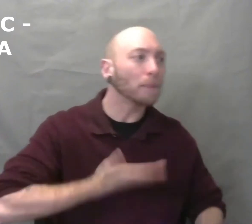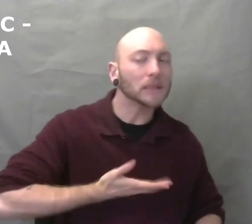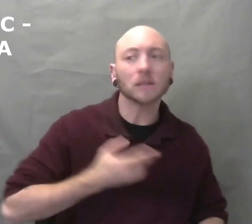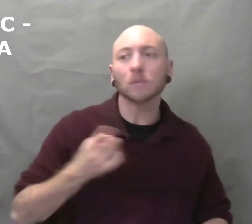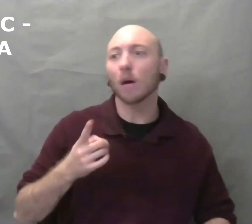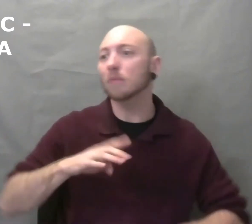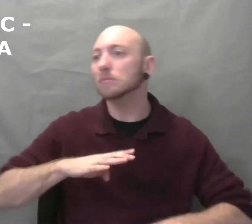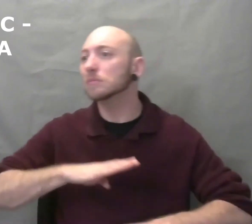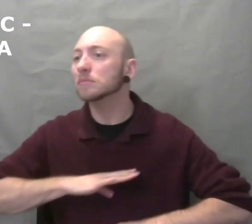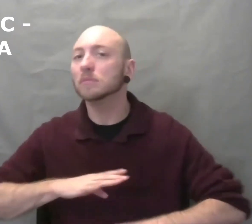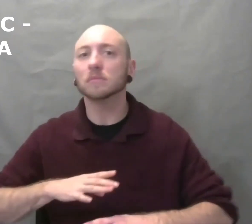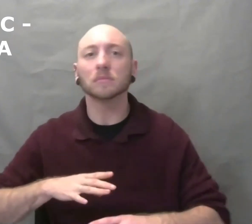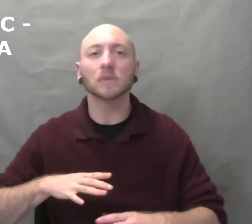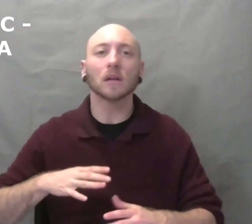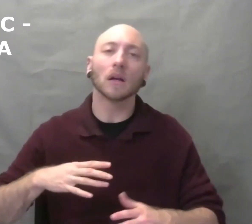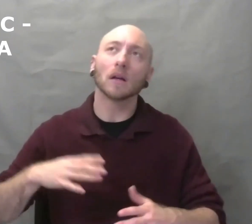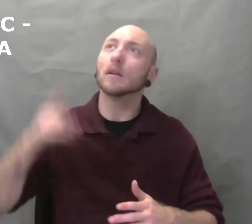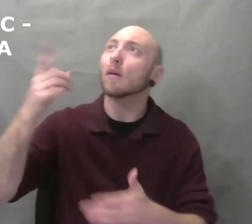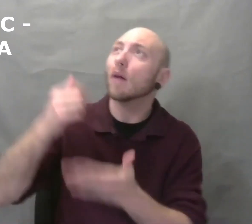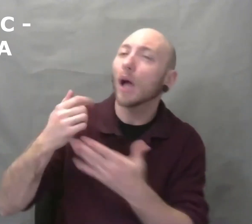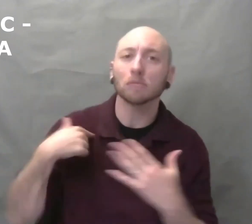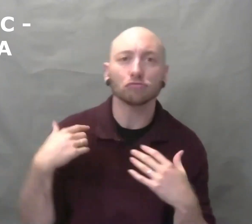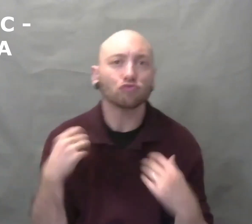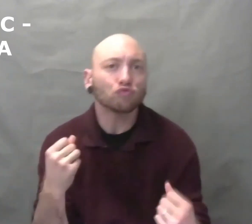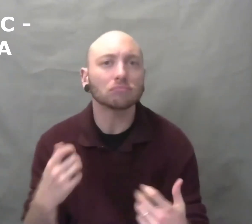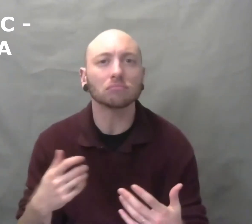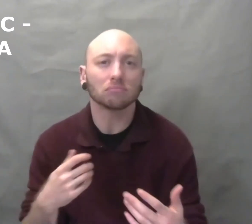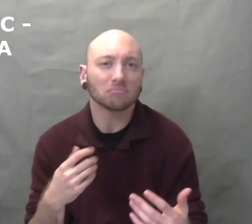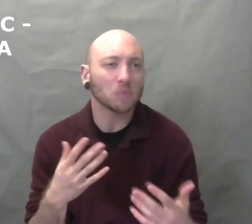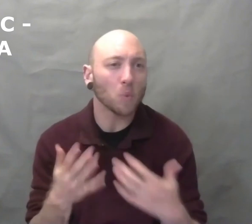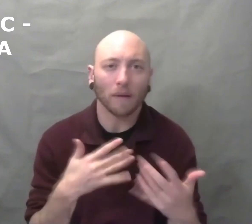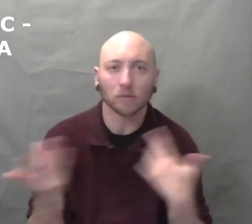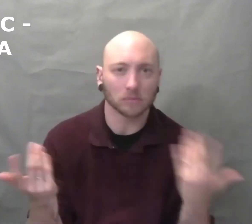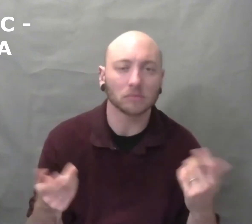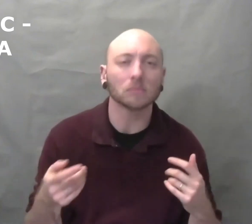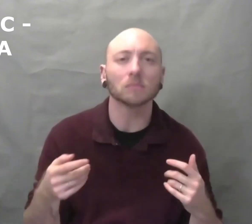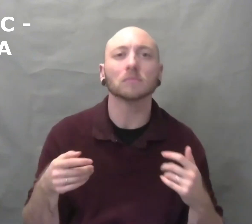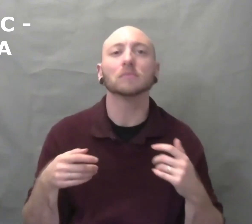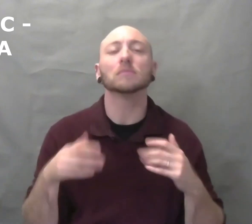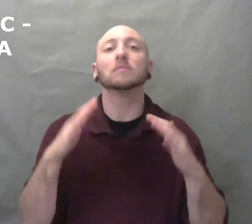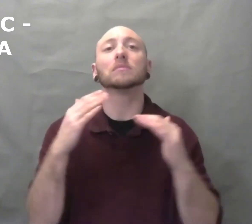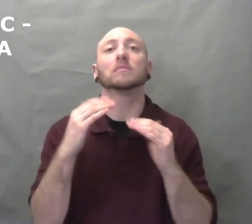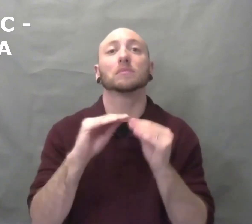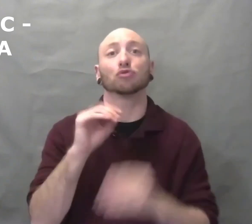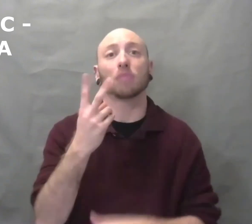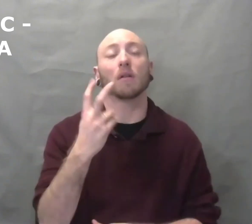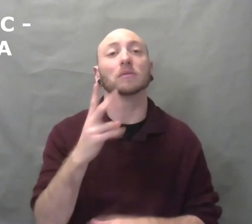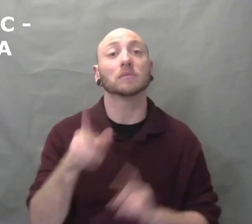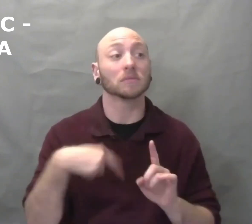please help me have that courage to do anything that I need to do. And then 12, when I'm asked to do something, I do it. I